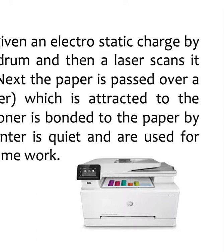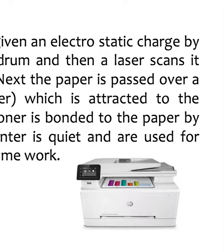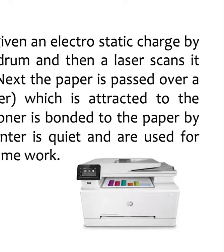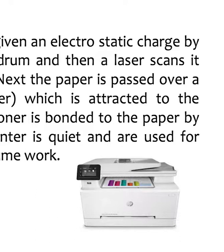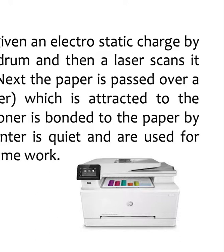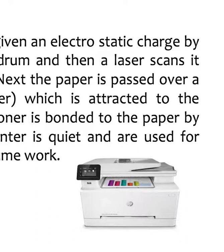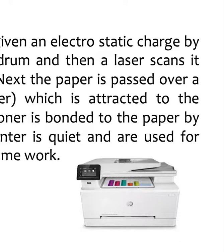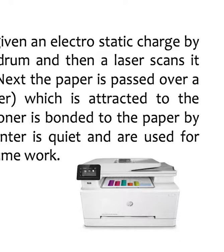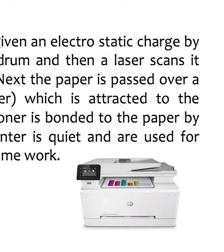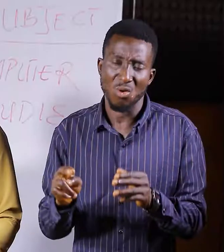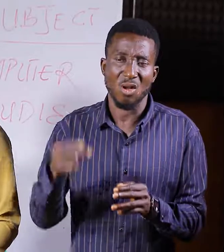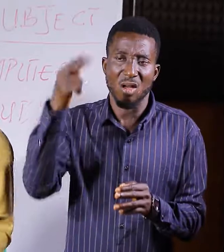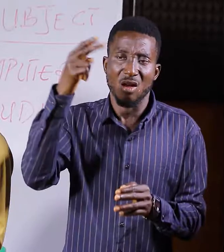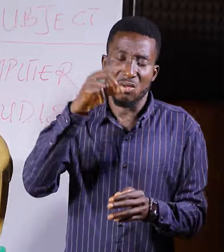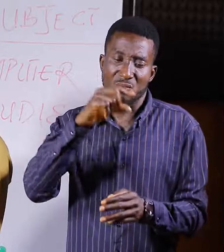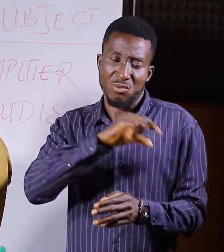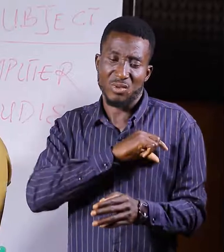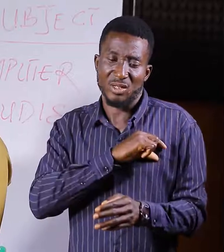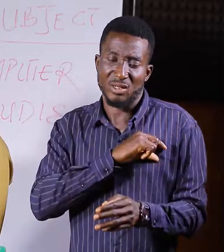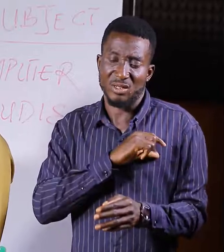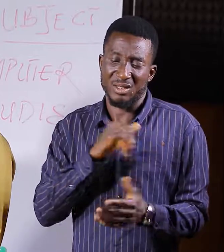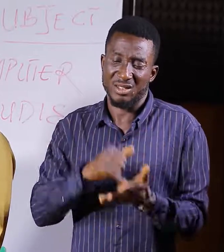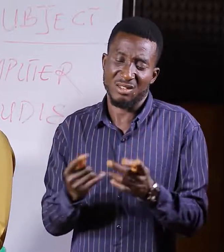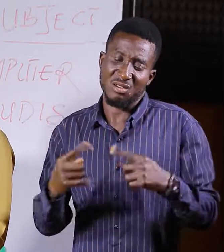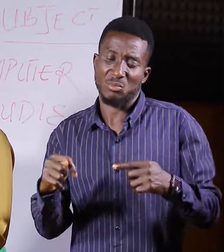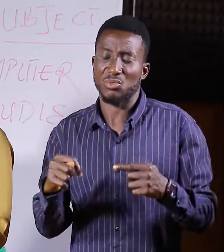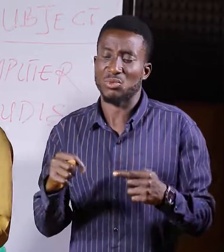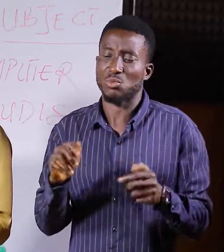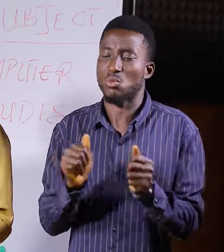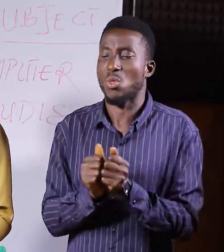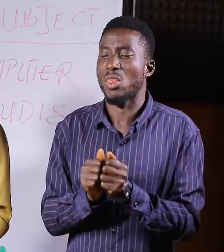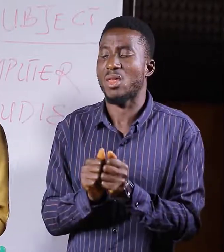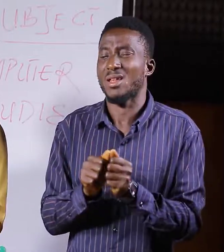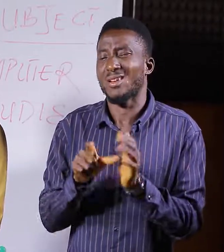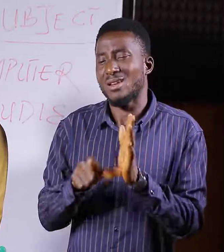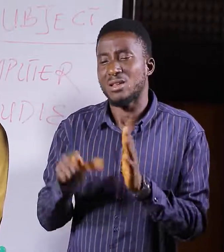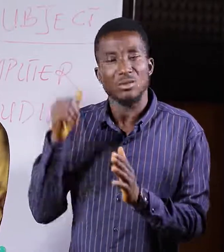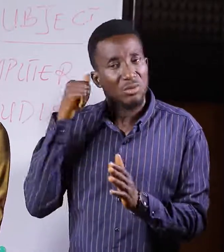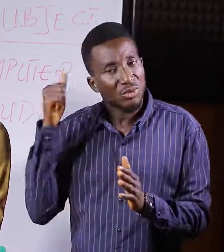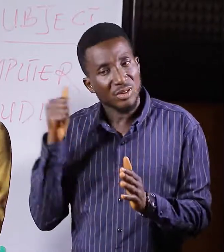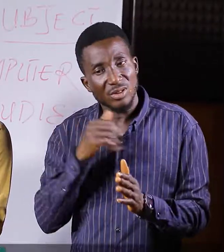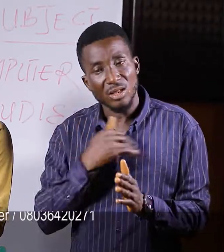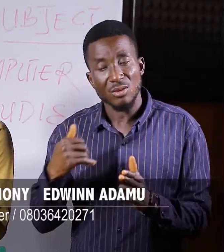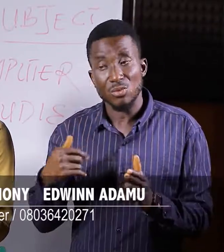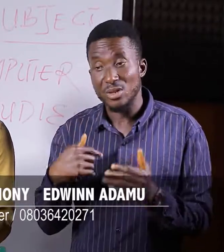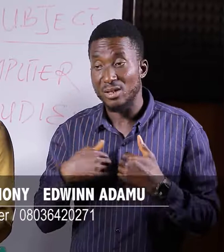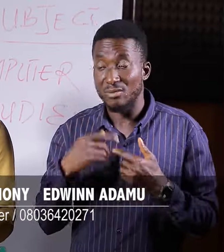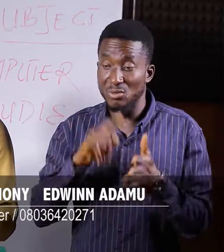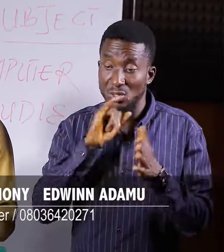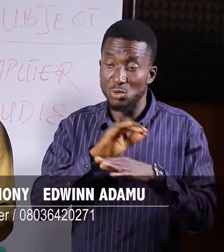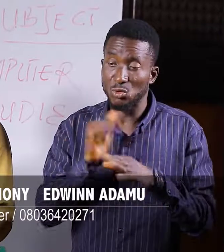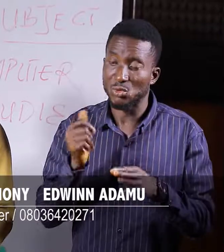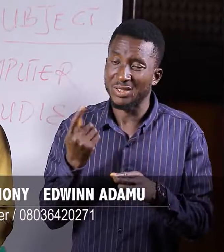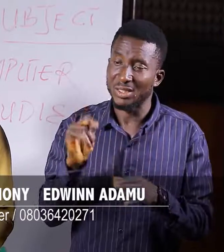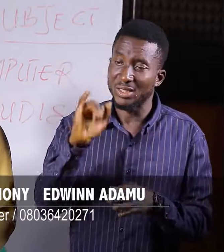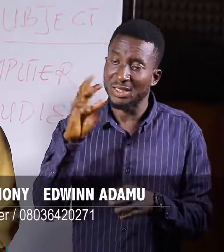high volume work. It comes with less noise, and it have what we call the tuner. That's the ink,